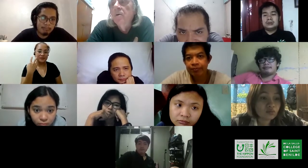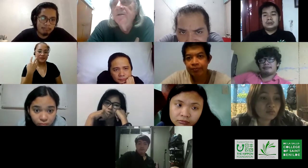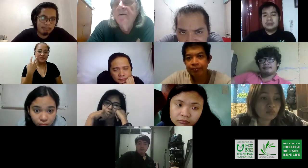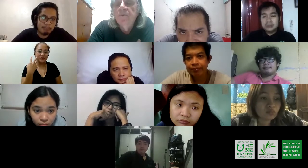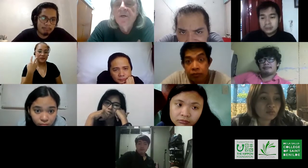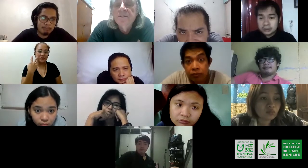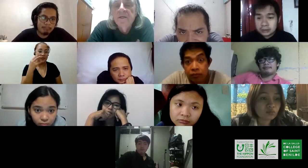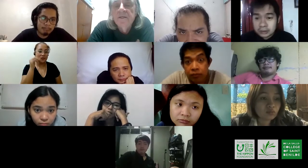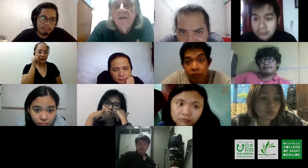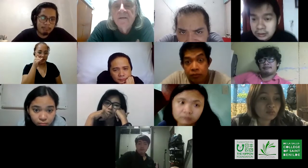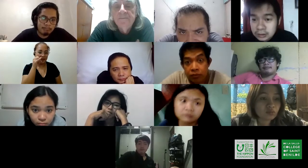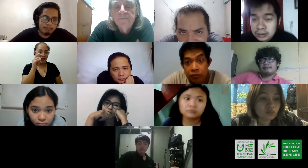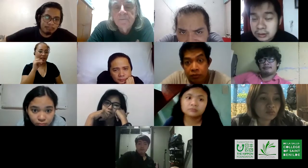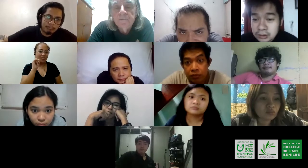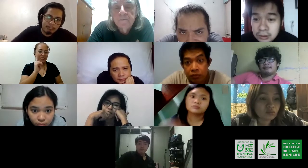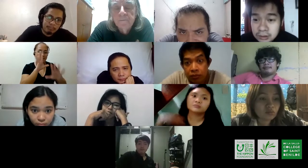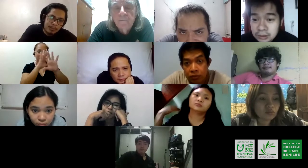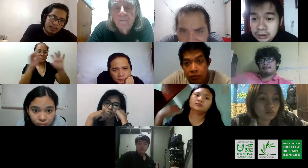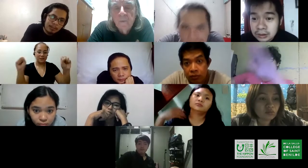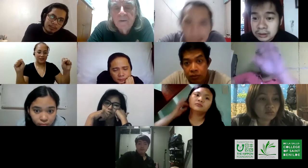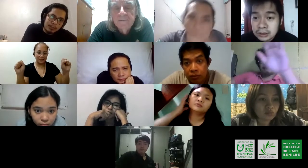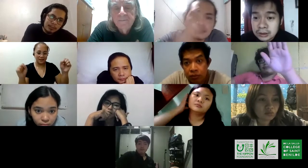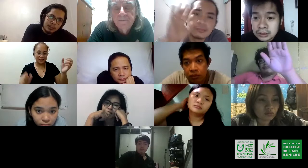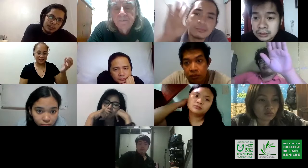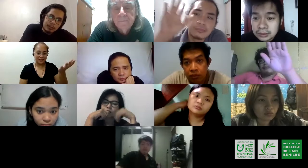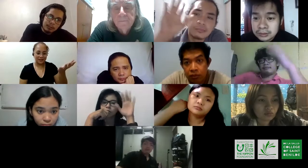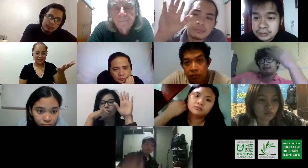video on Deaf President now?